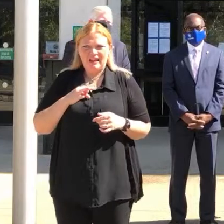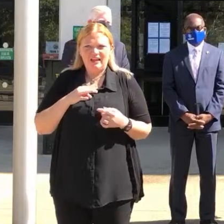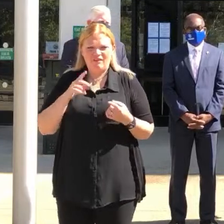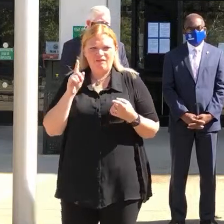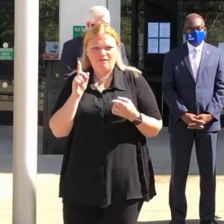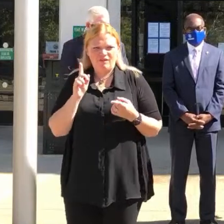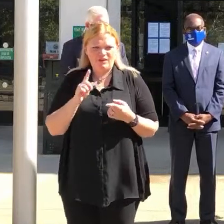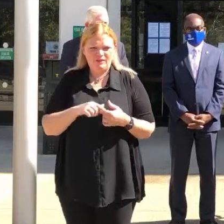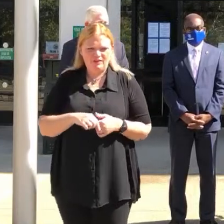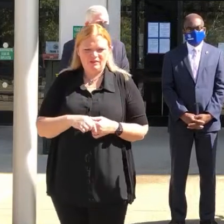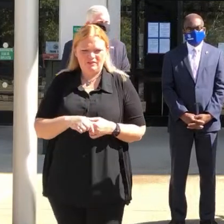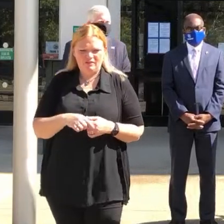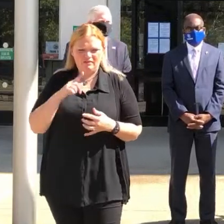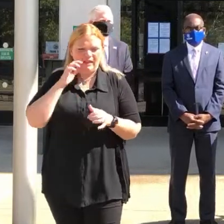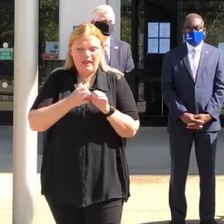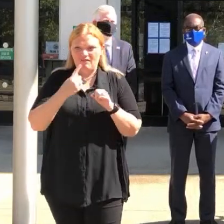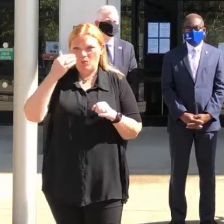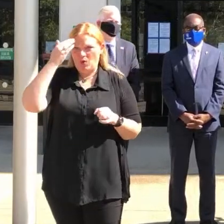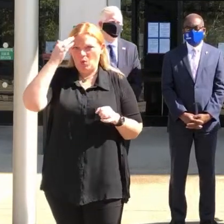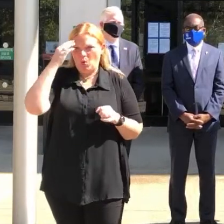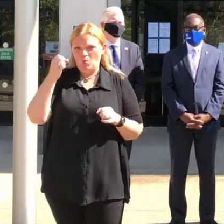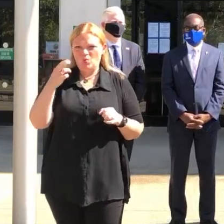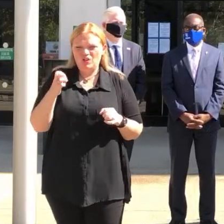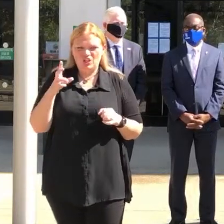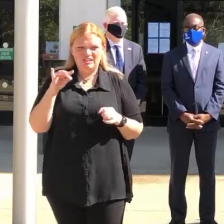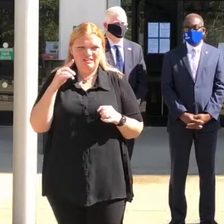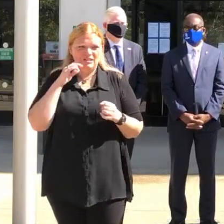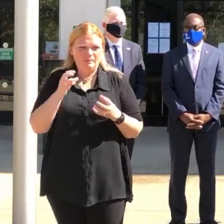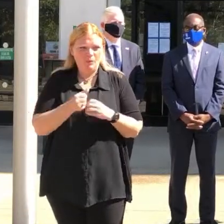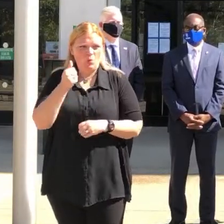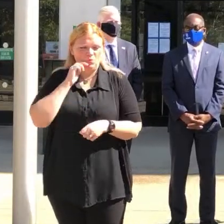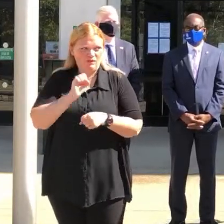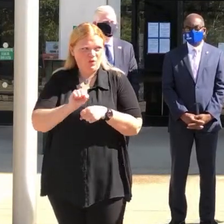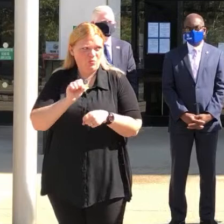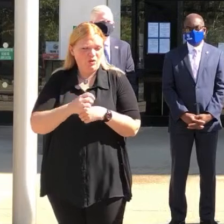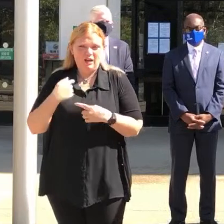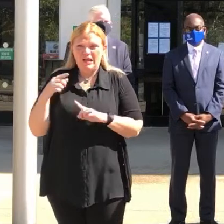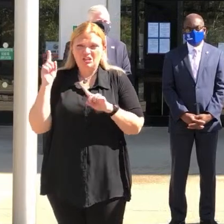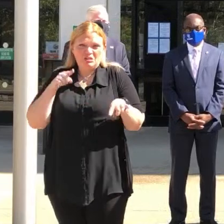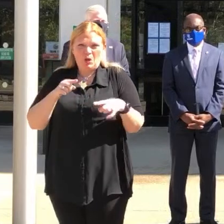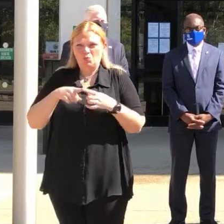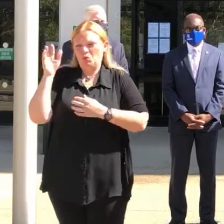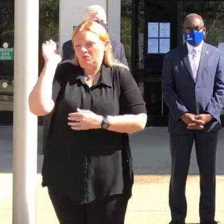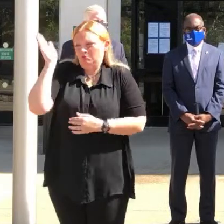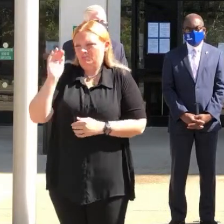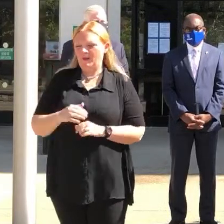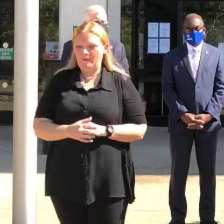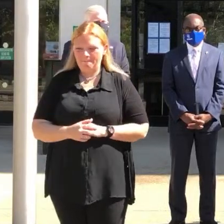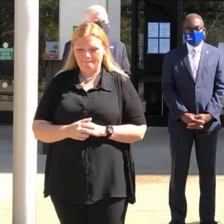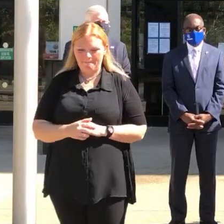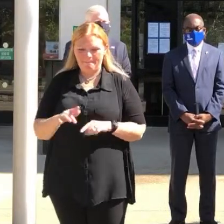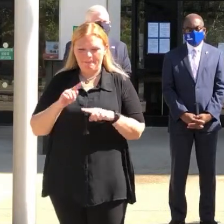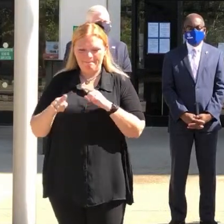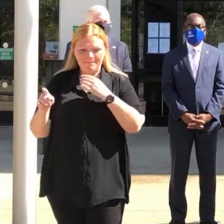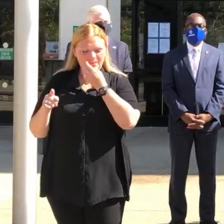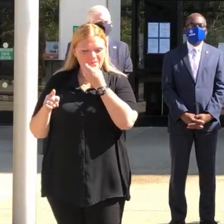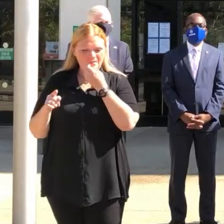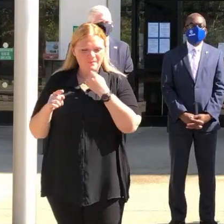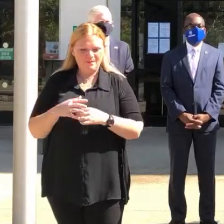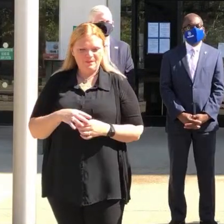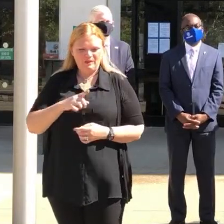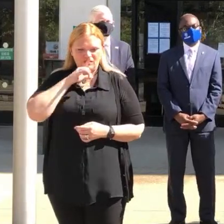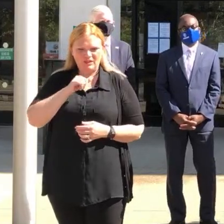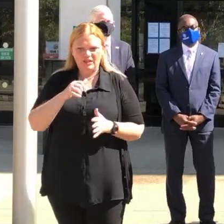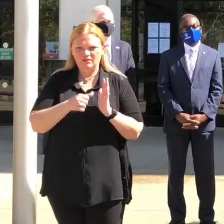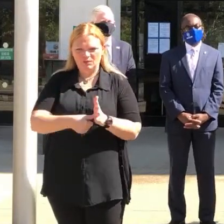who everyone knows she did a bulk of the work. I just get to come to the press conferences. But this is a